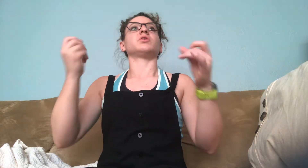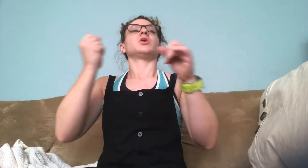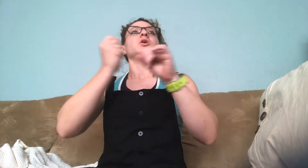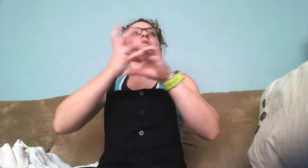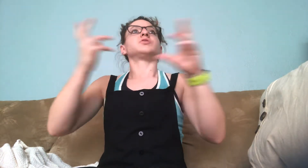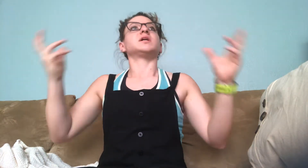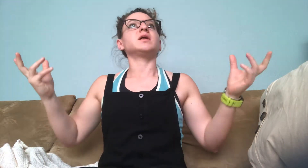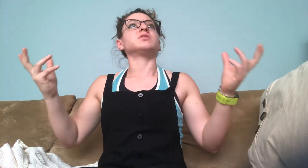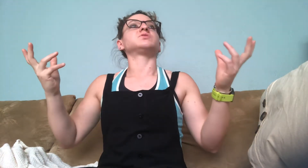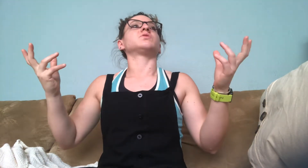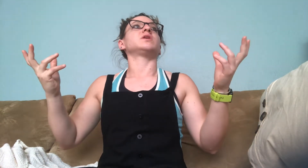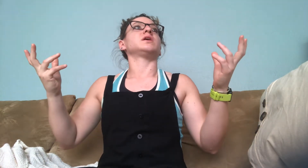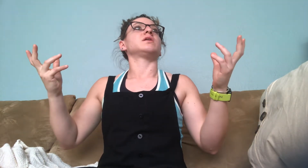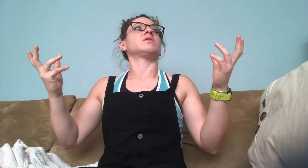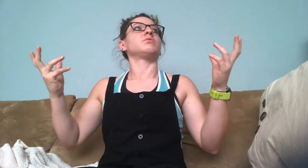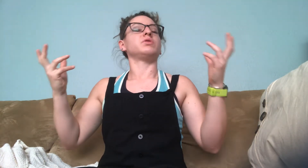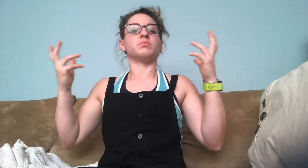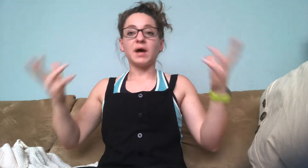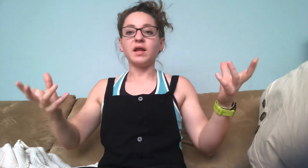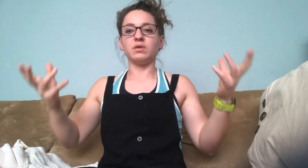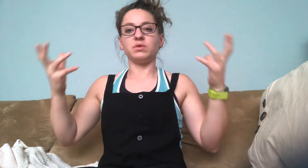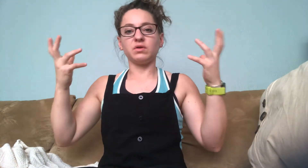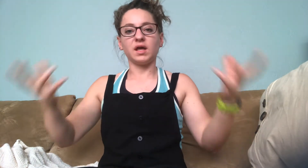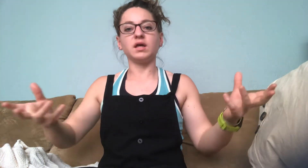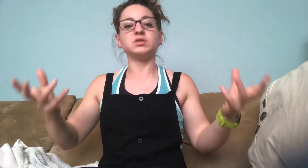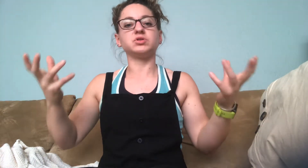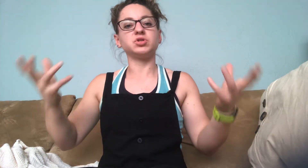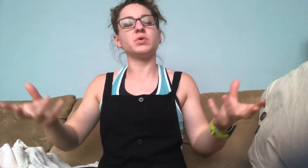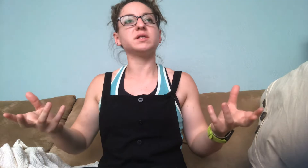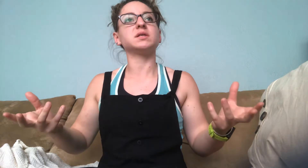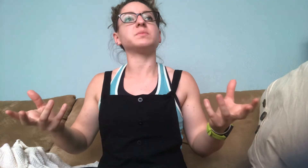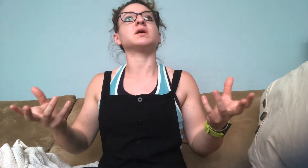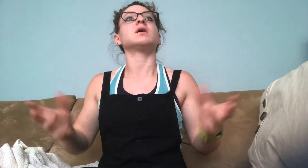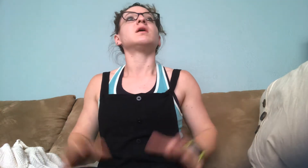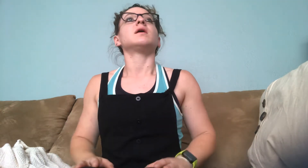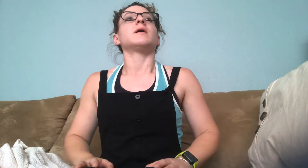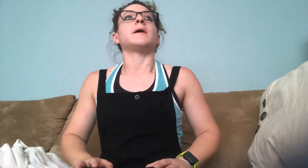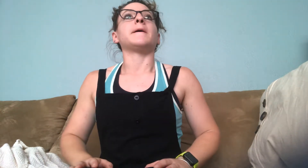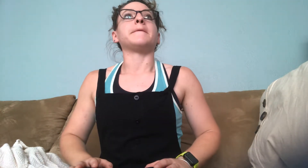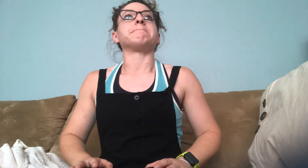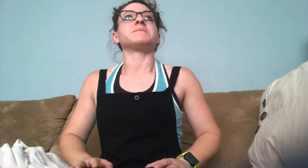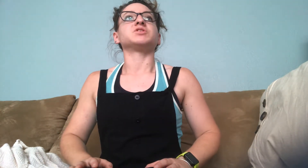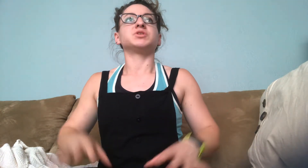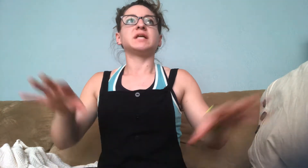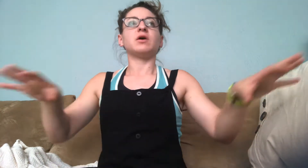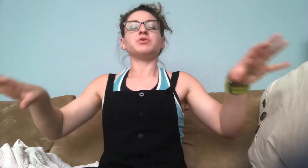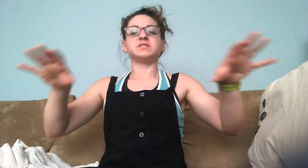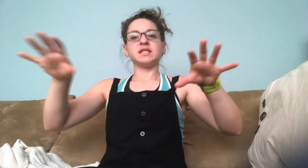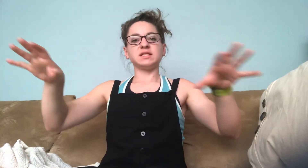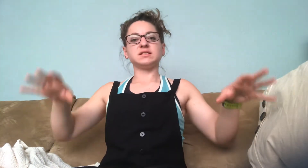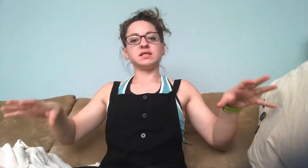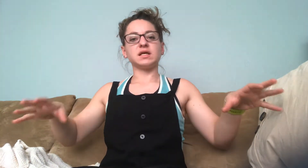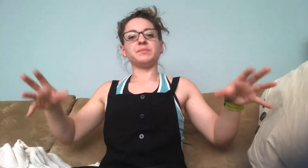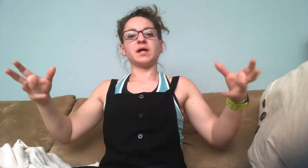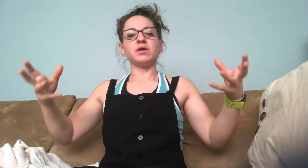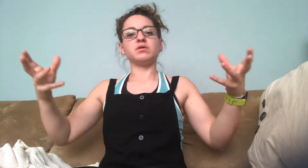talking, you're telling a story with your body, with your hands, you're showing something. So how you set these things up